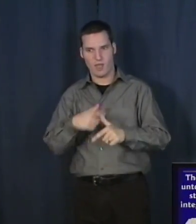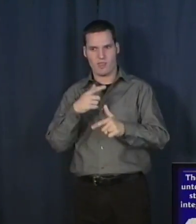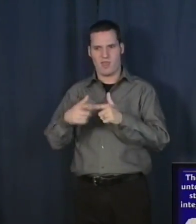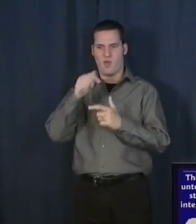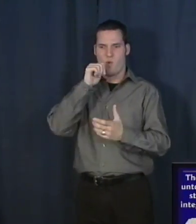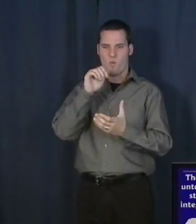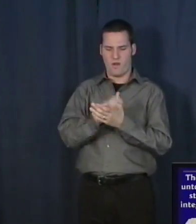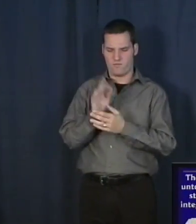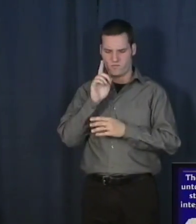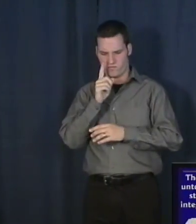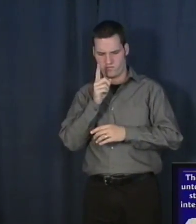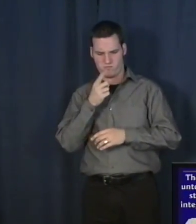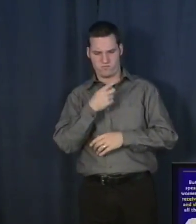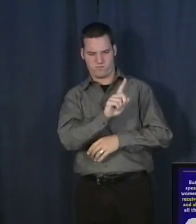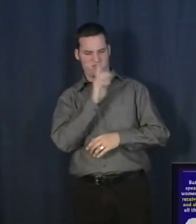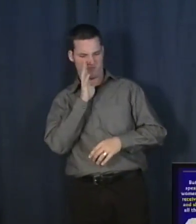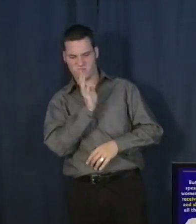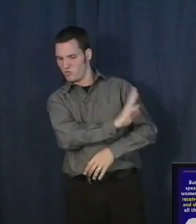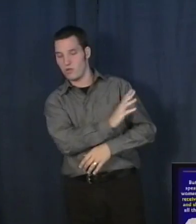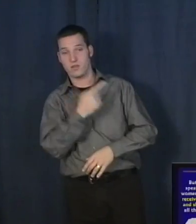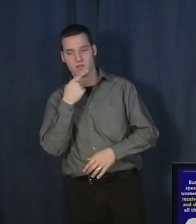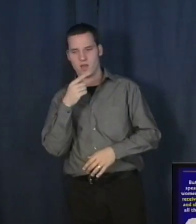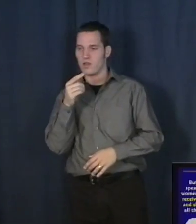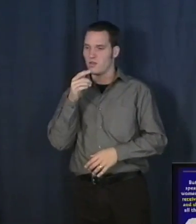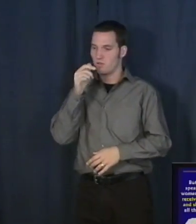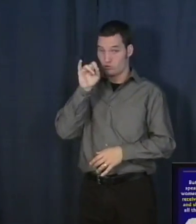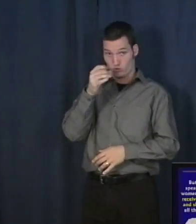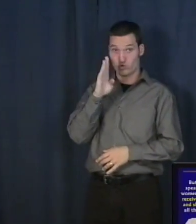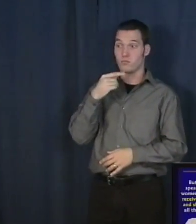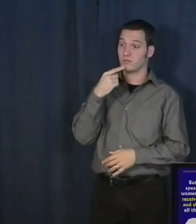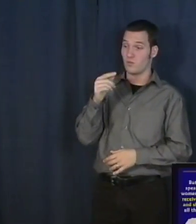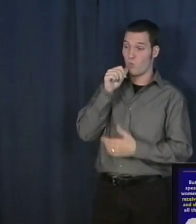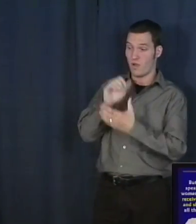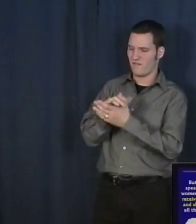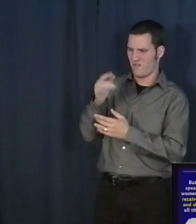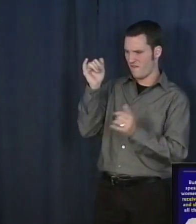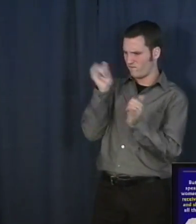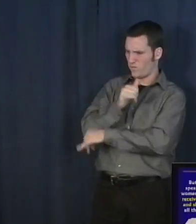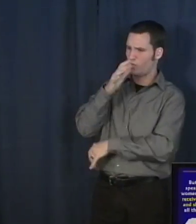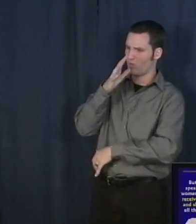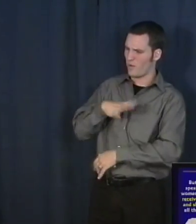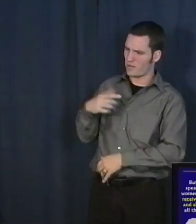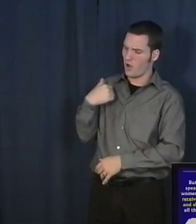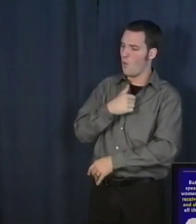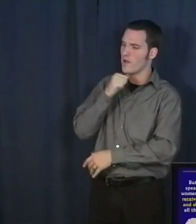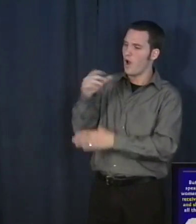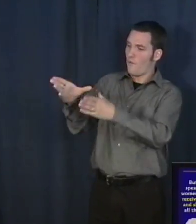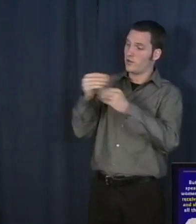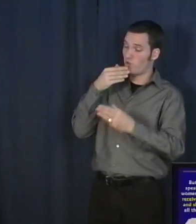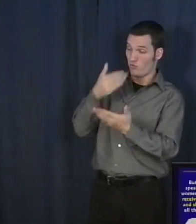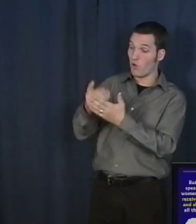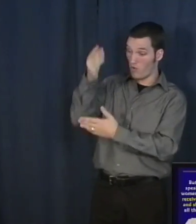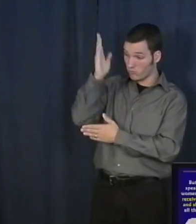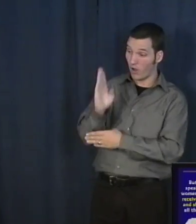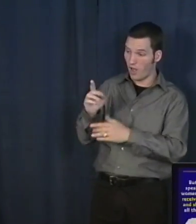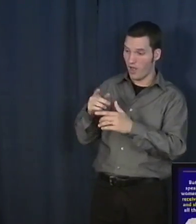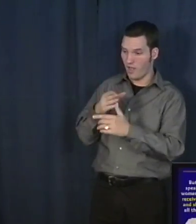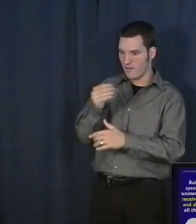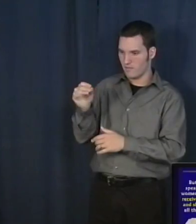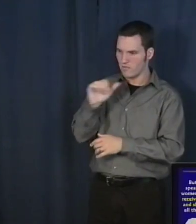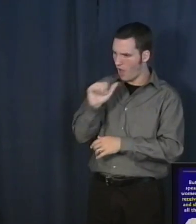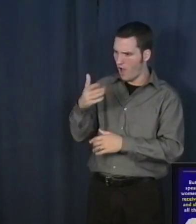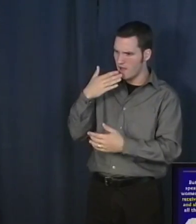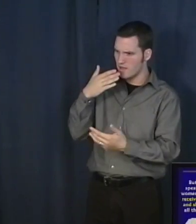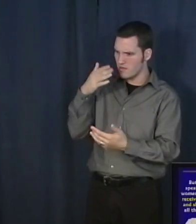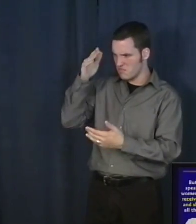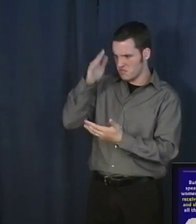him. And Job said, hey, you foolish woman, shall we not receive good at the hand of God and not evil? Job didn't sin